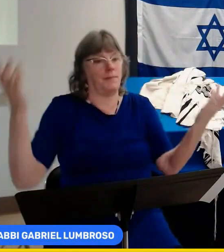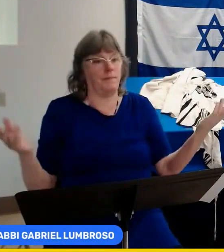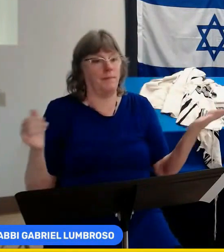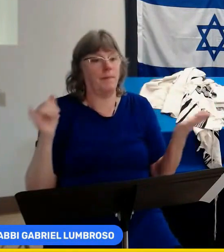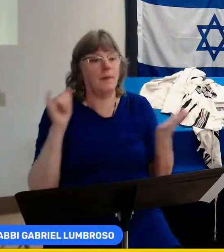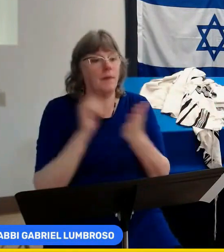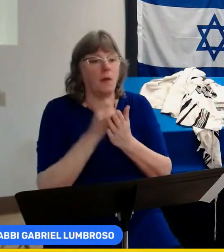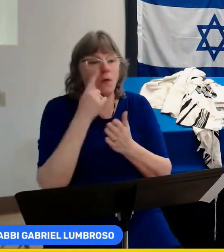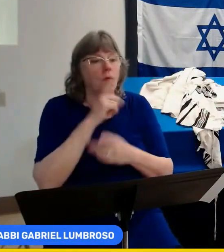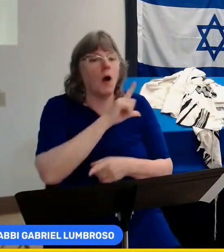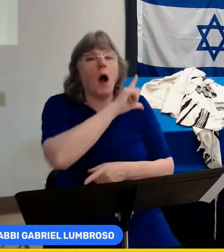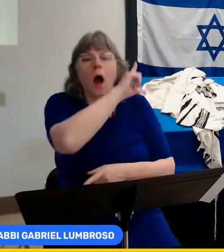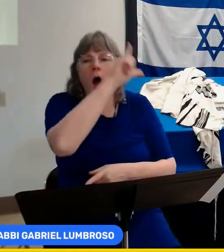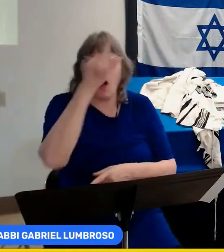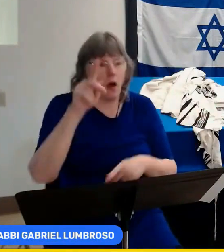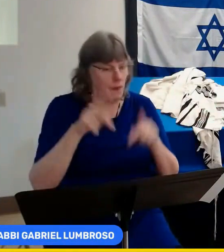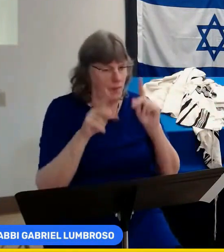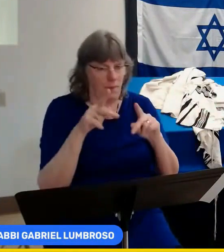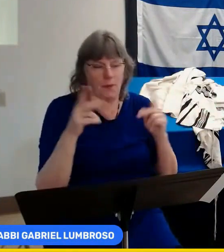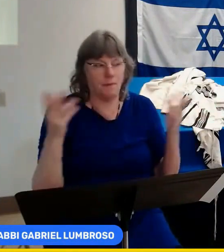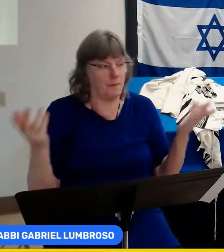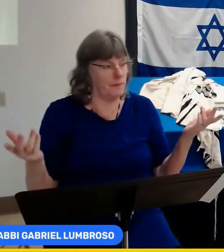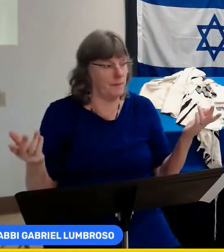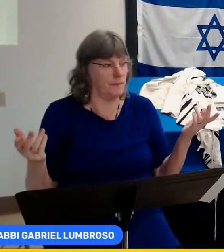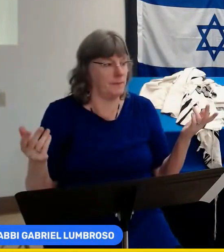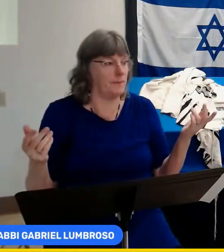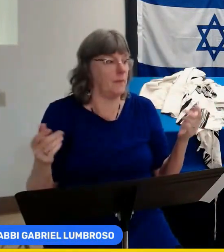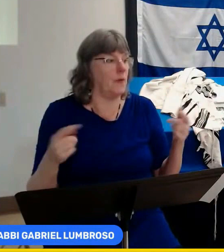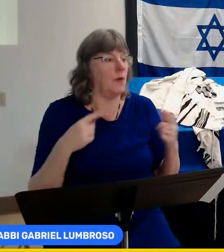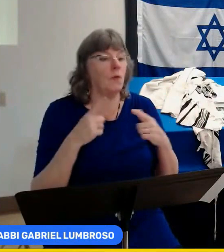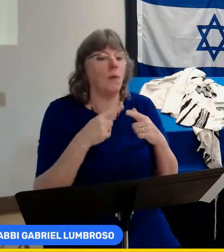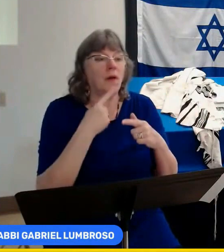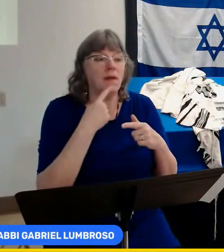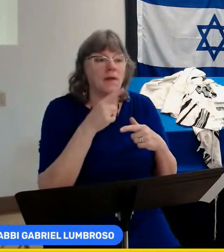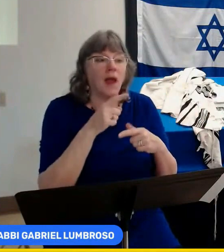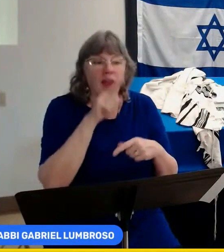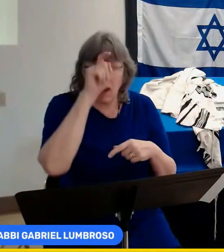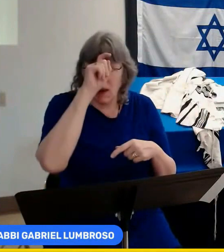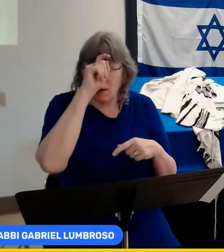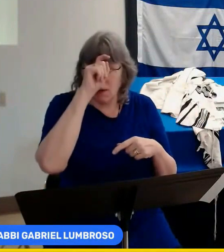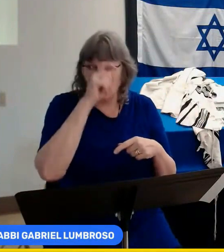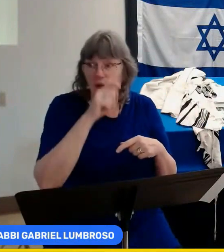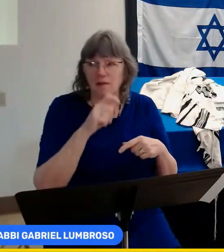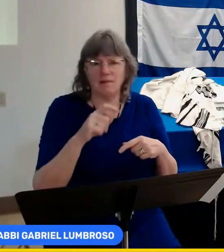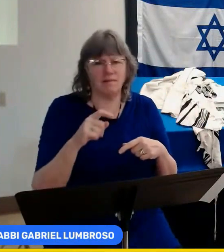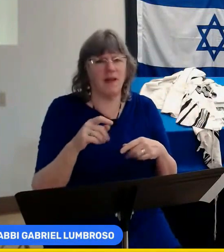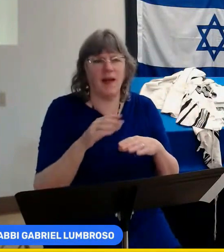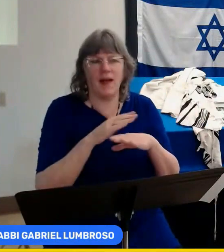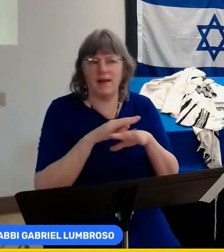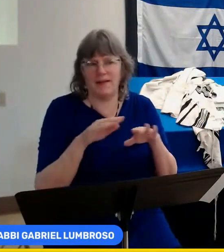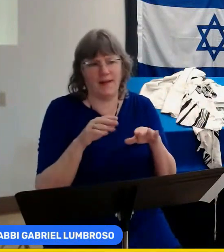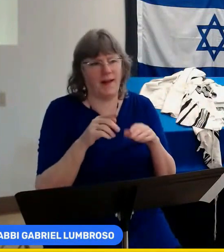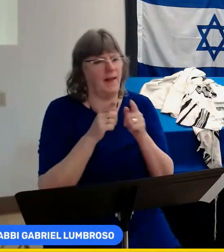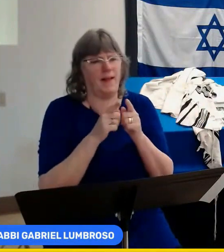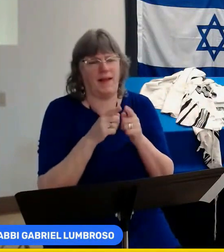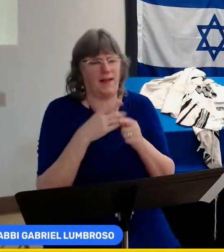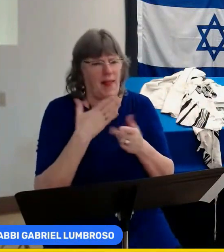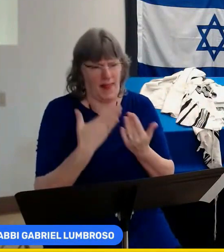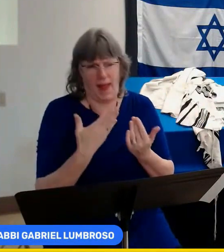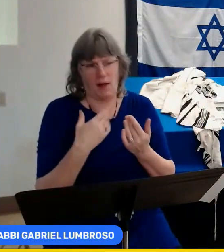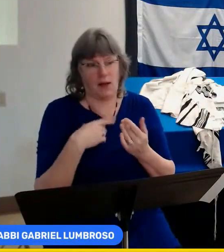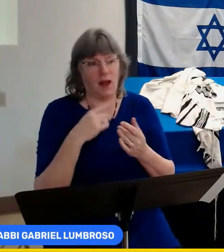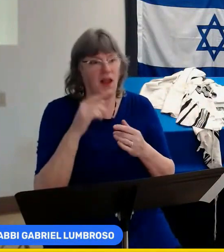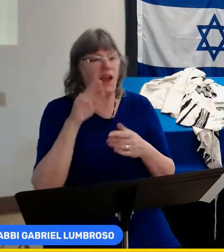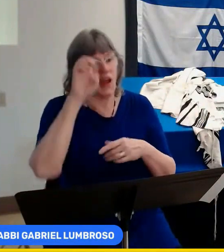the whole nation. And when we say Egypt in those days, it's not just Egypt, that country